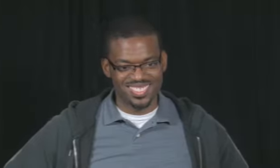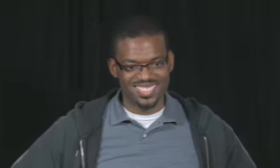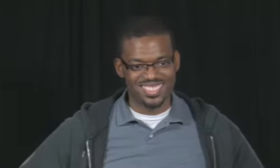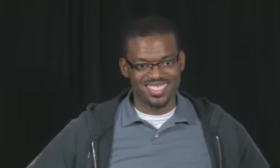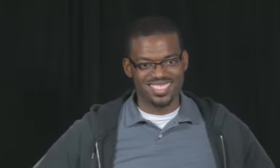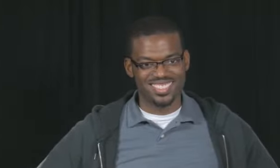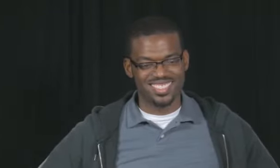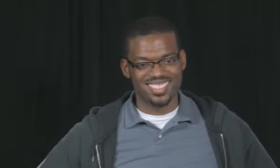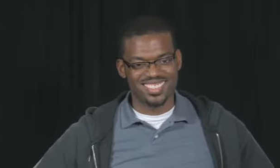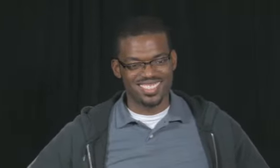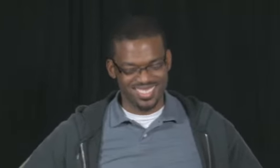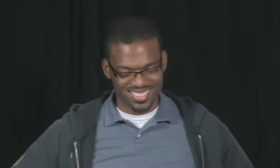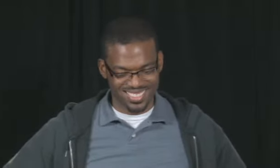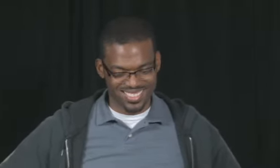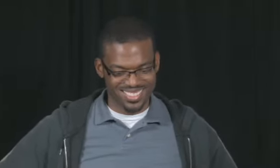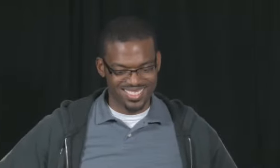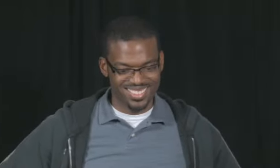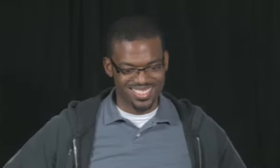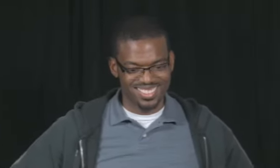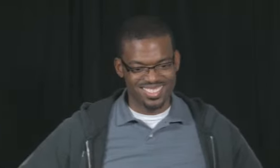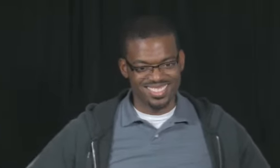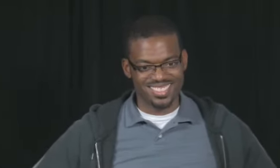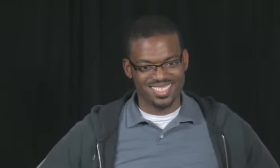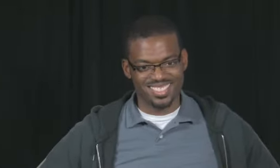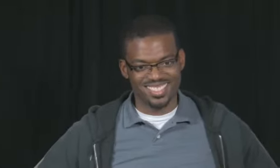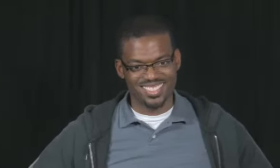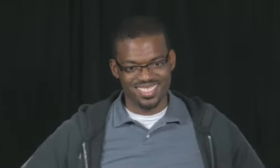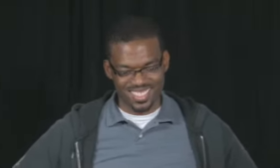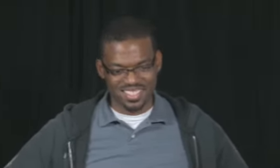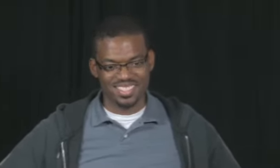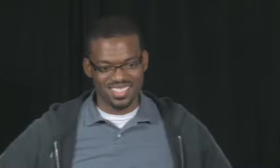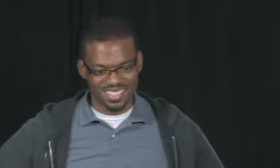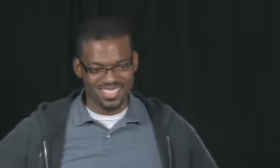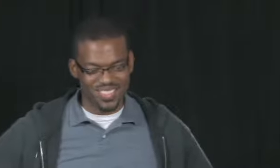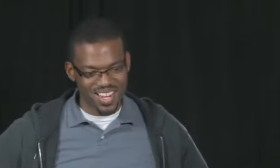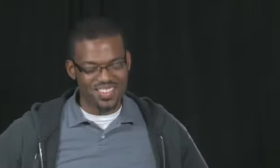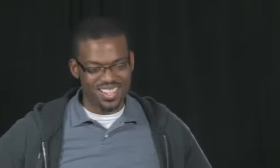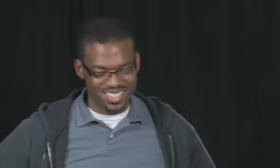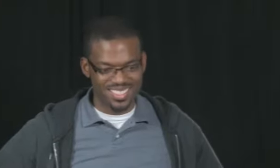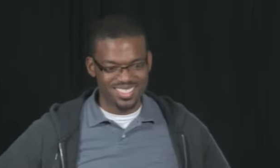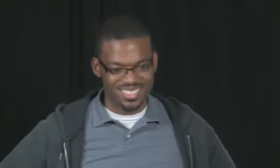night after night without trying to do it the same way that he did, right? Right.